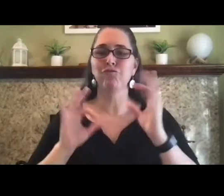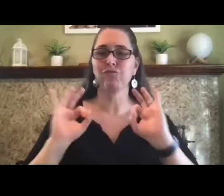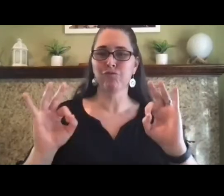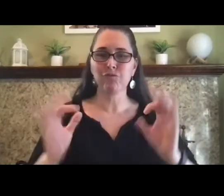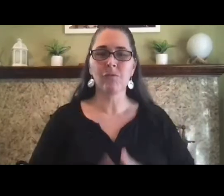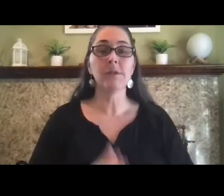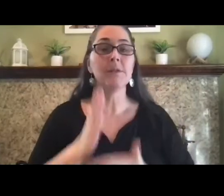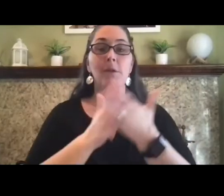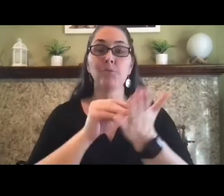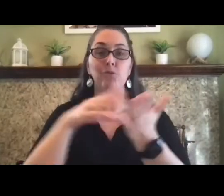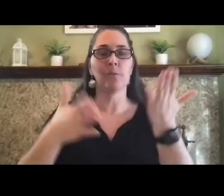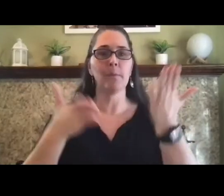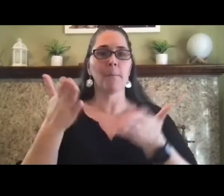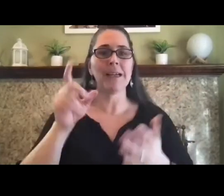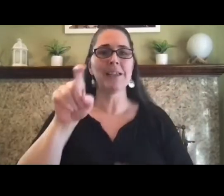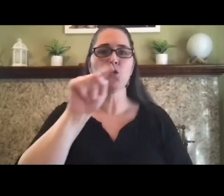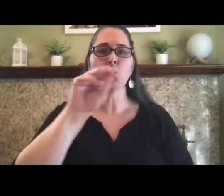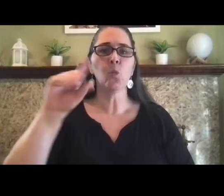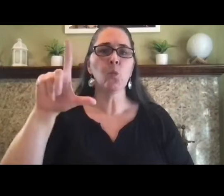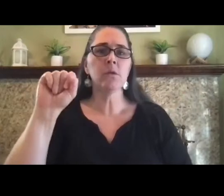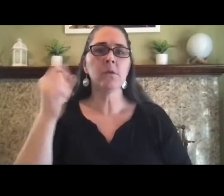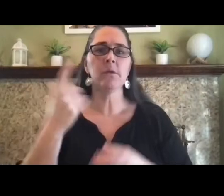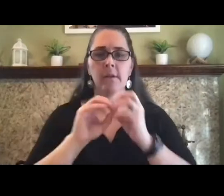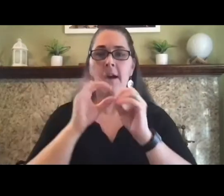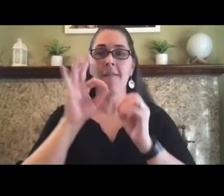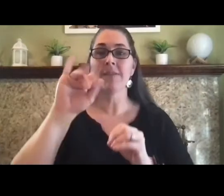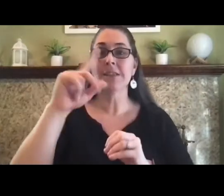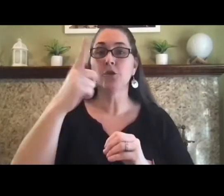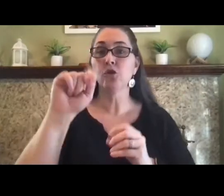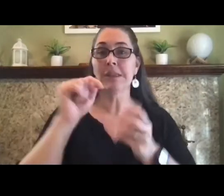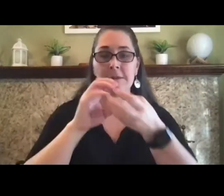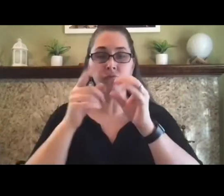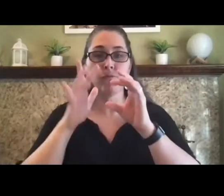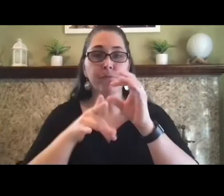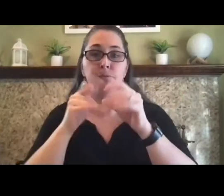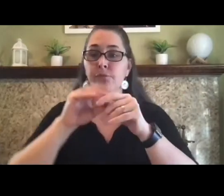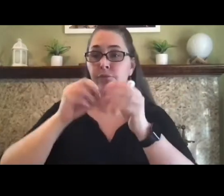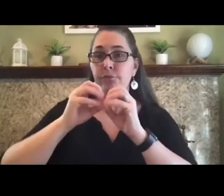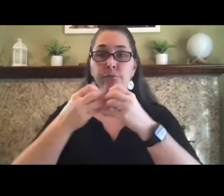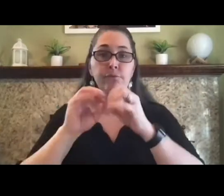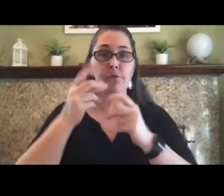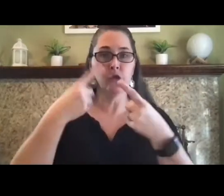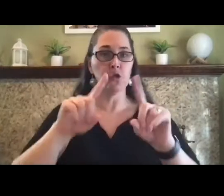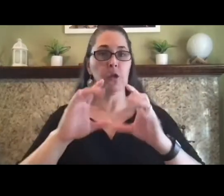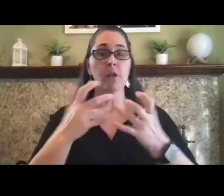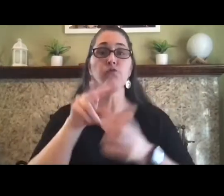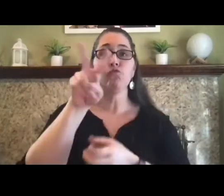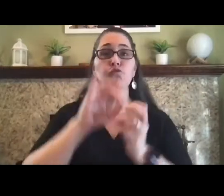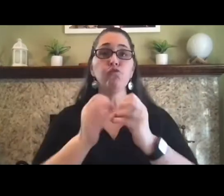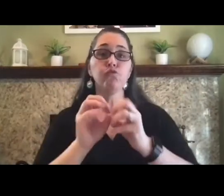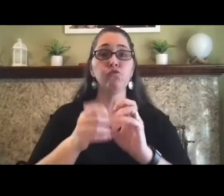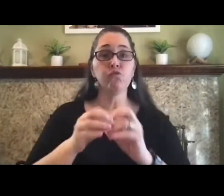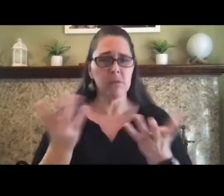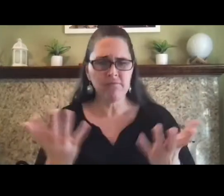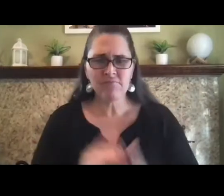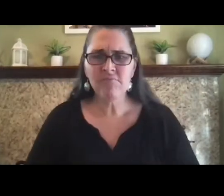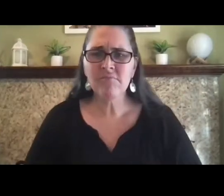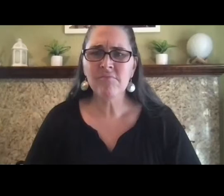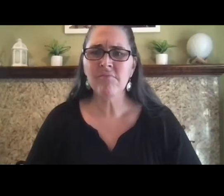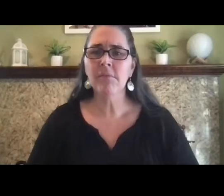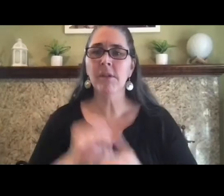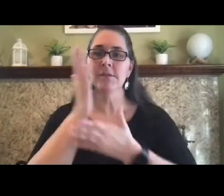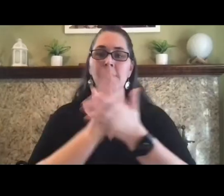clearly and be more productive with learning. Some students may need tools, such as fidgets, during class time in order to be able to pay